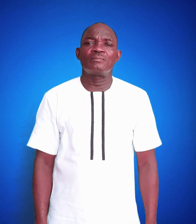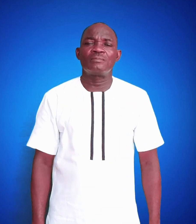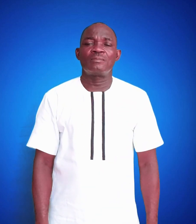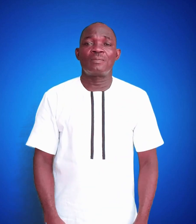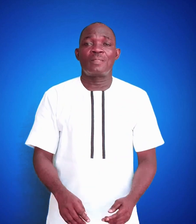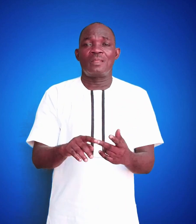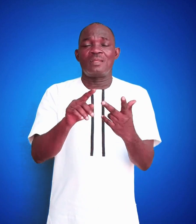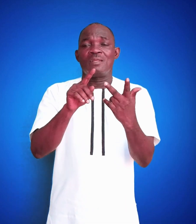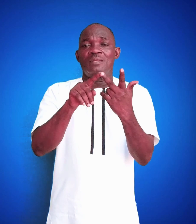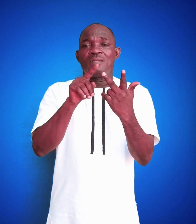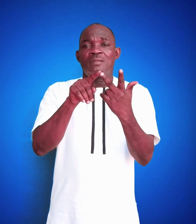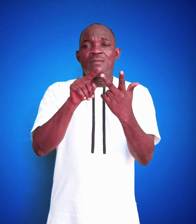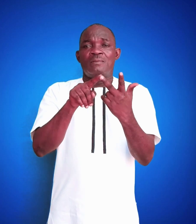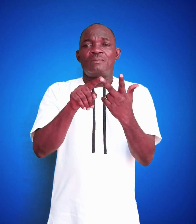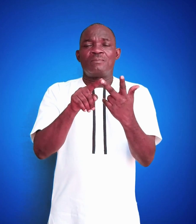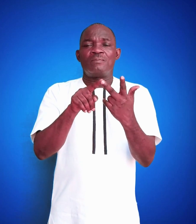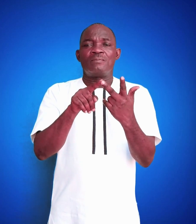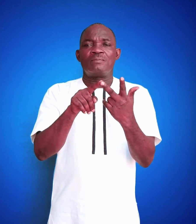3.